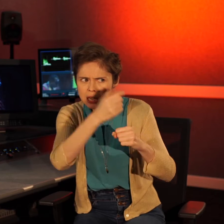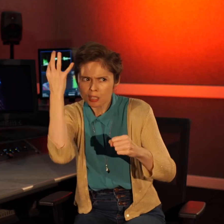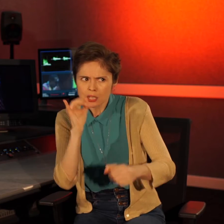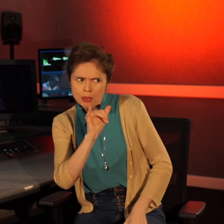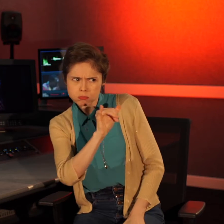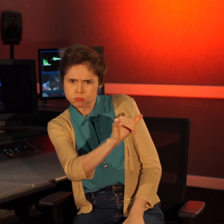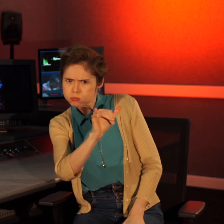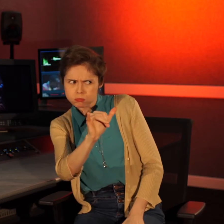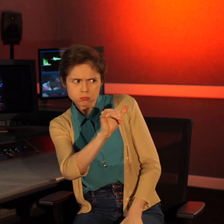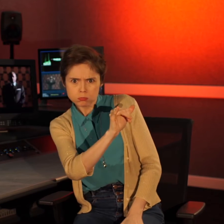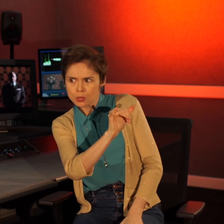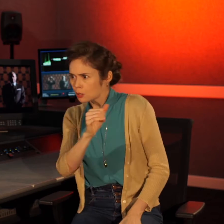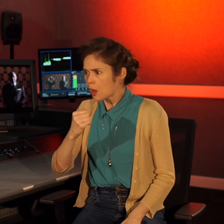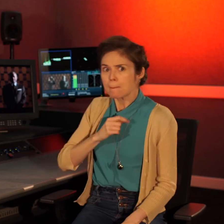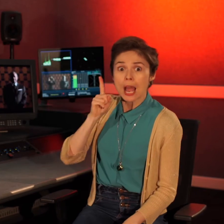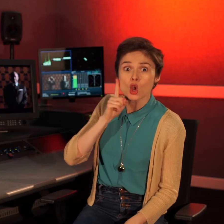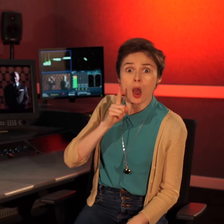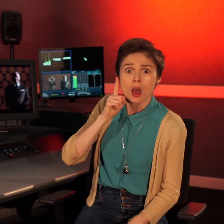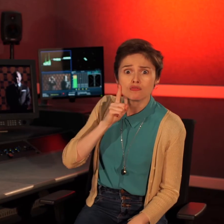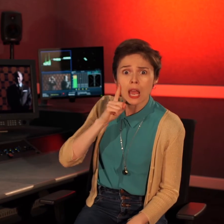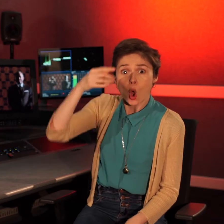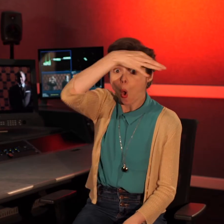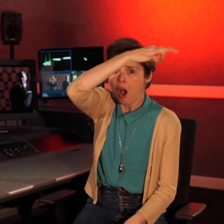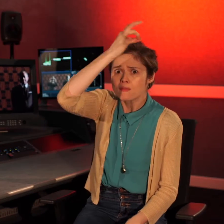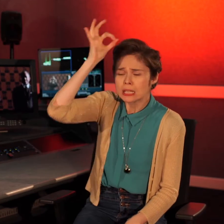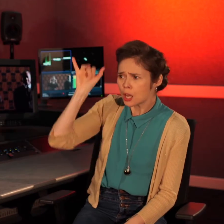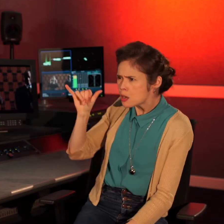Guildenstern. And he can't even trust his girlfriend Ophelia.